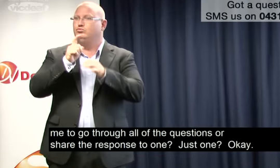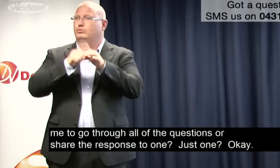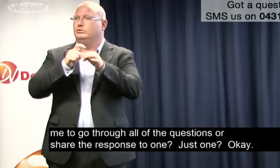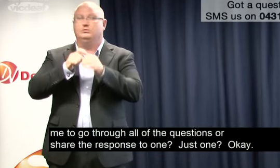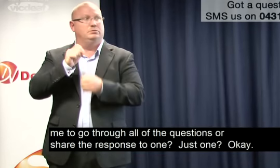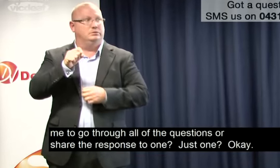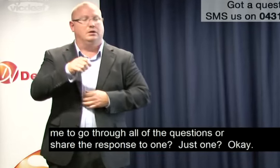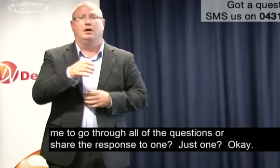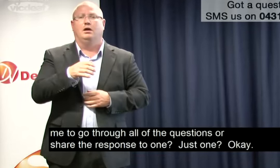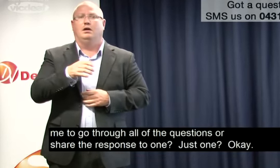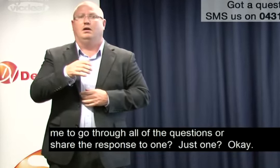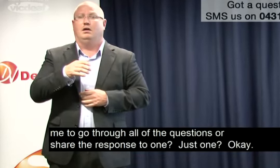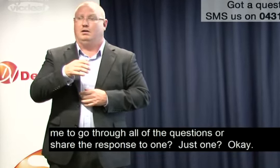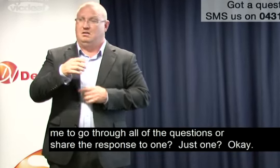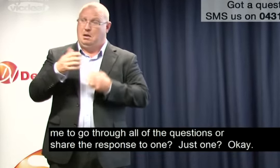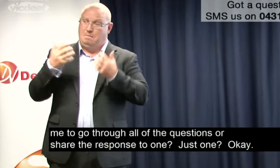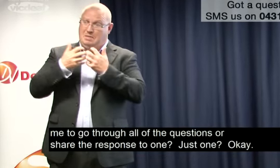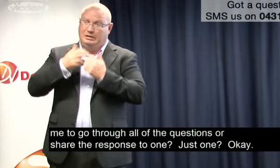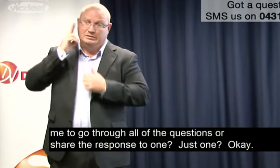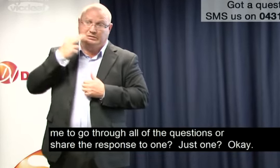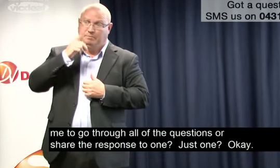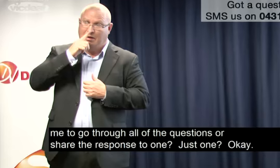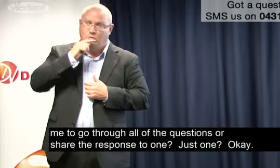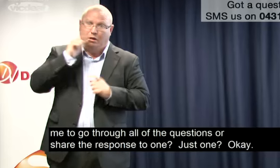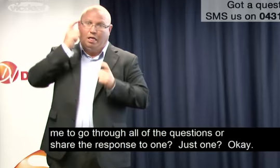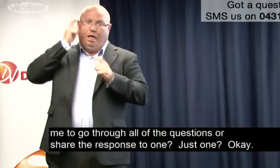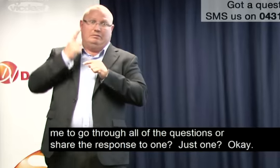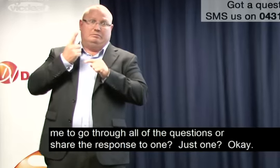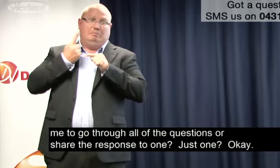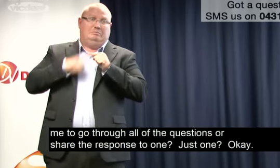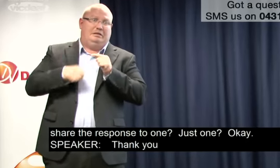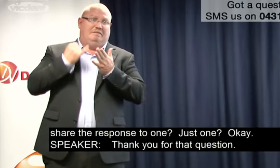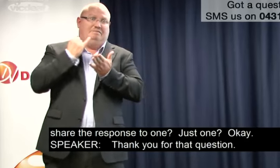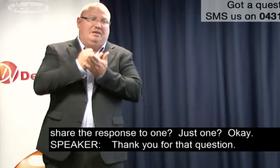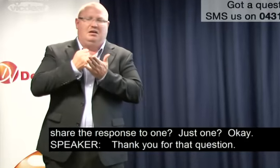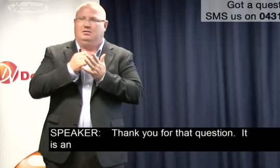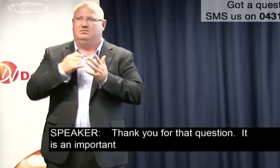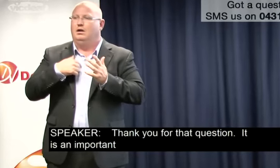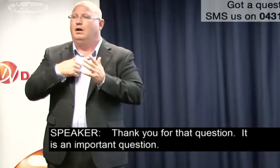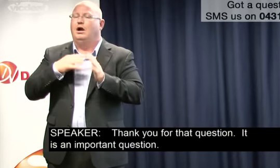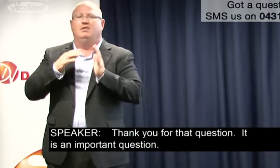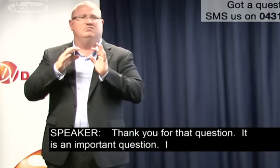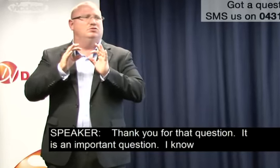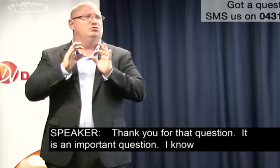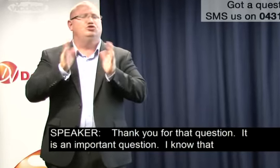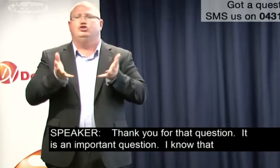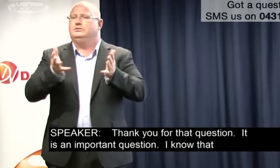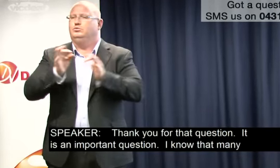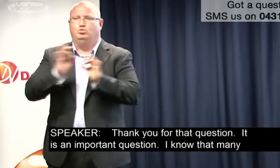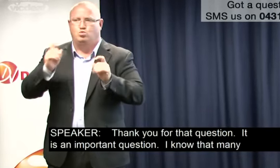Thank you for that question. It is an important question. I know that many deaf people are concerned about whether they're going to pass or fail this